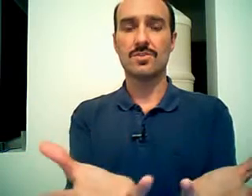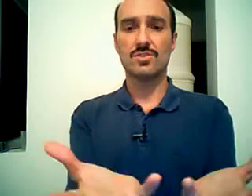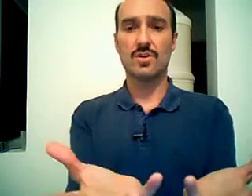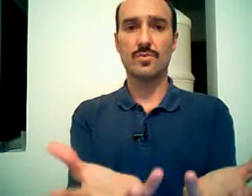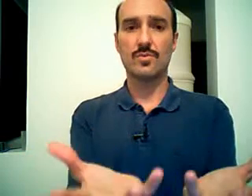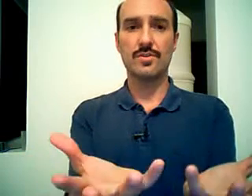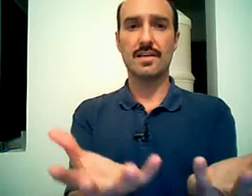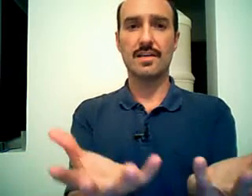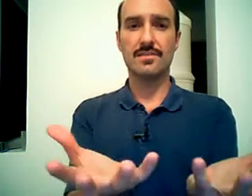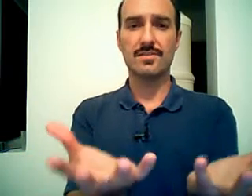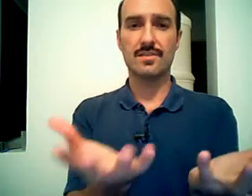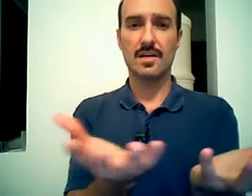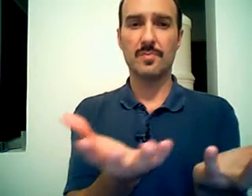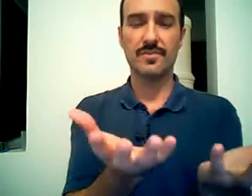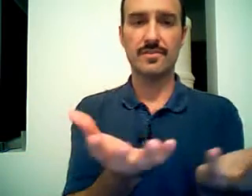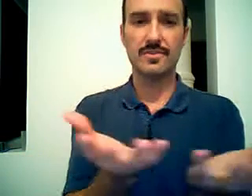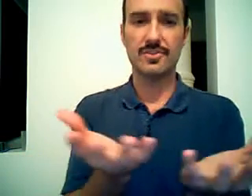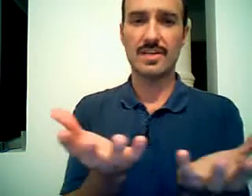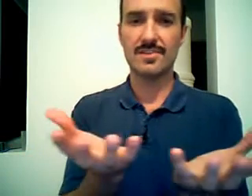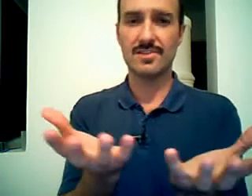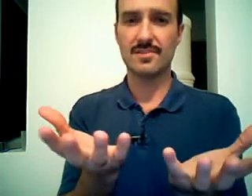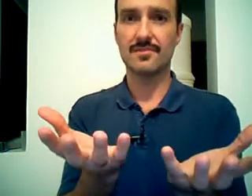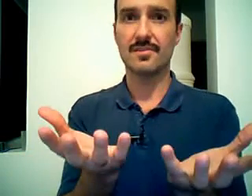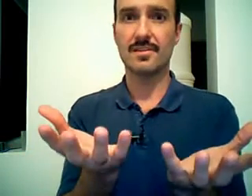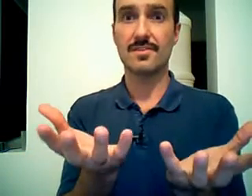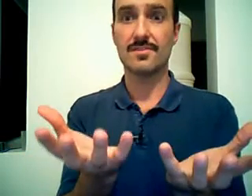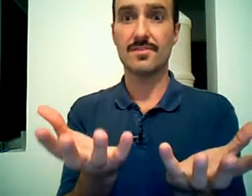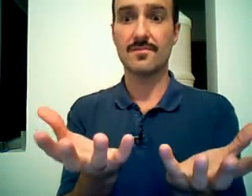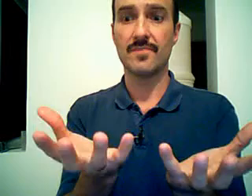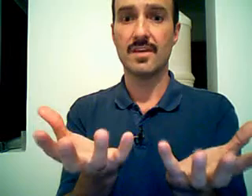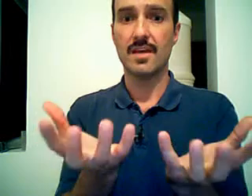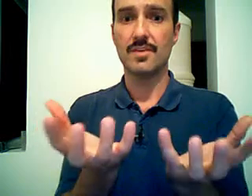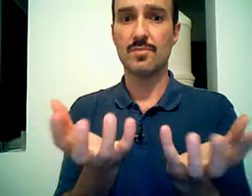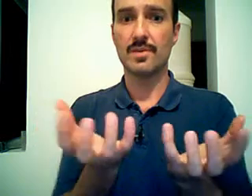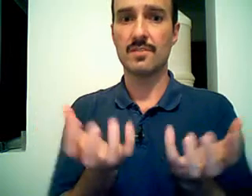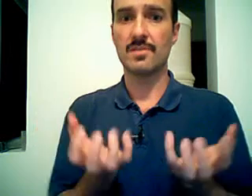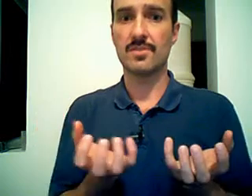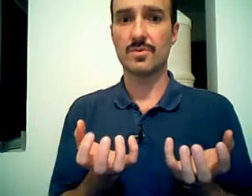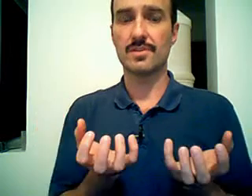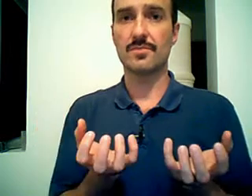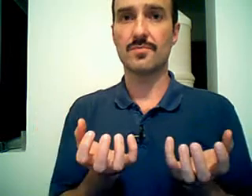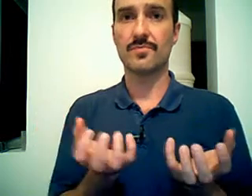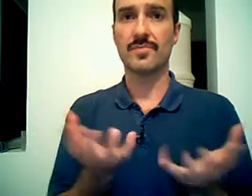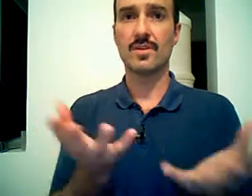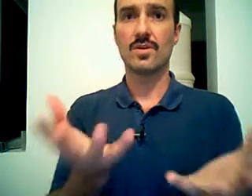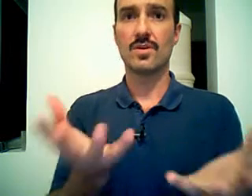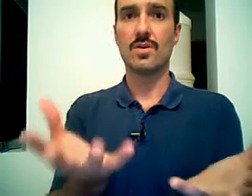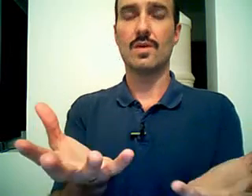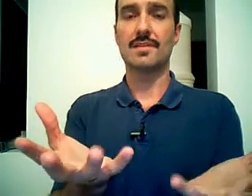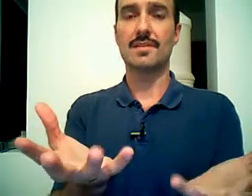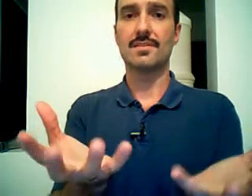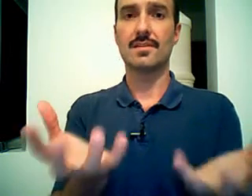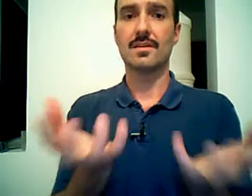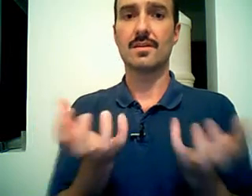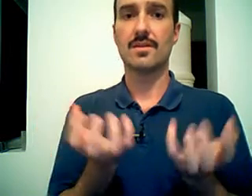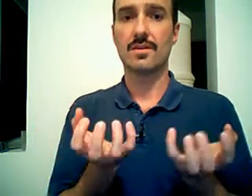start with your hands up in front of your chest, like this, and you bring them in towards you, want.